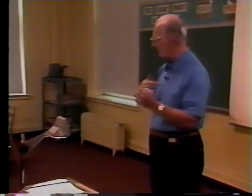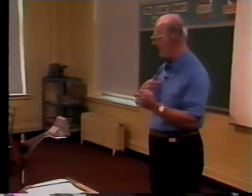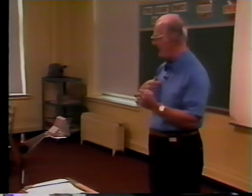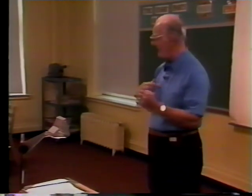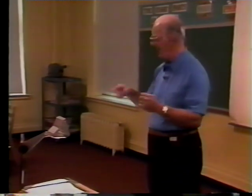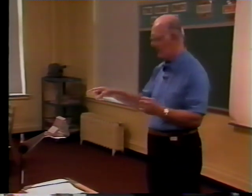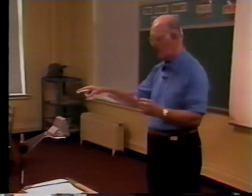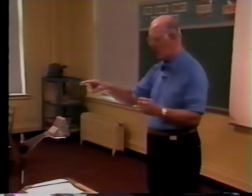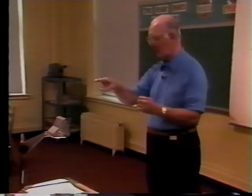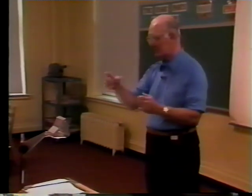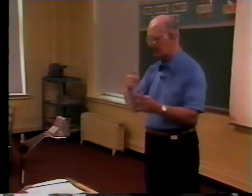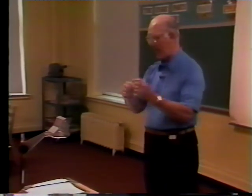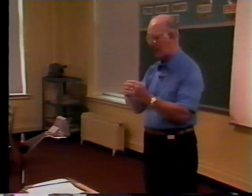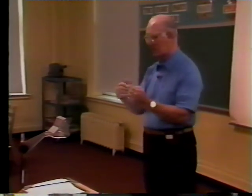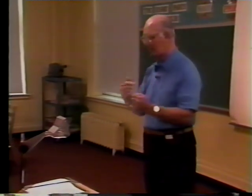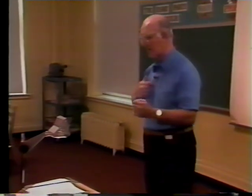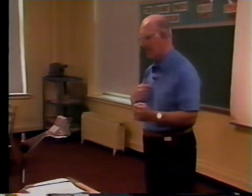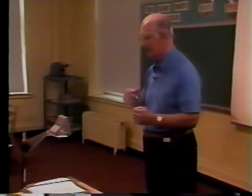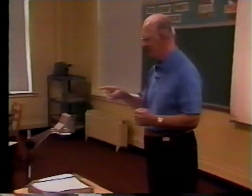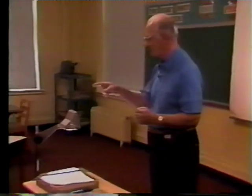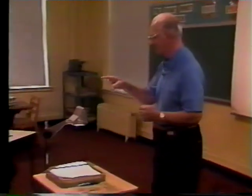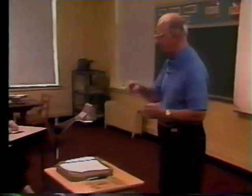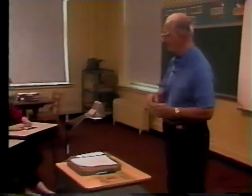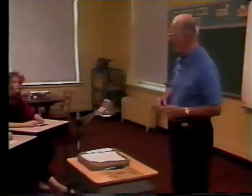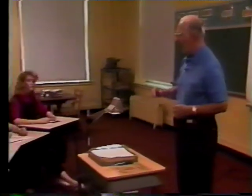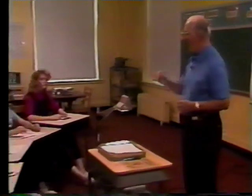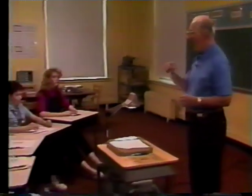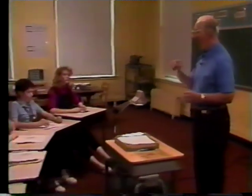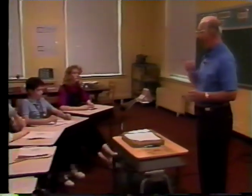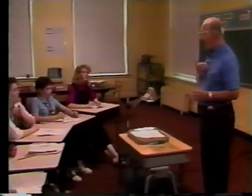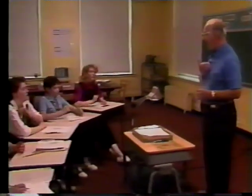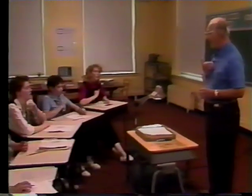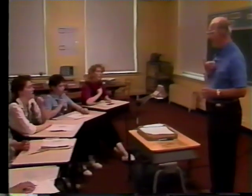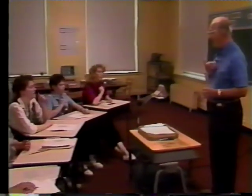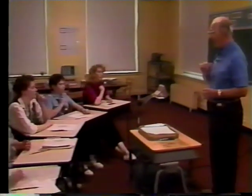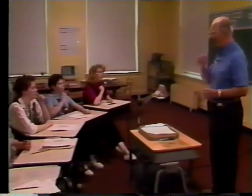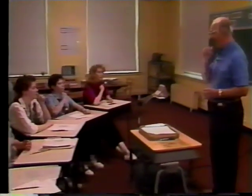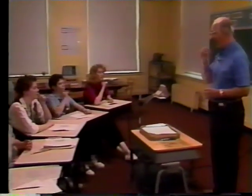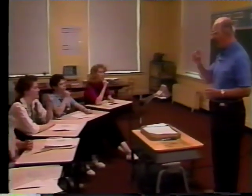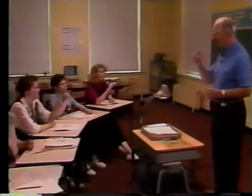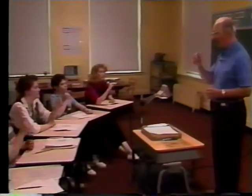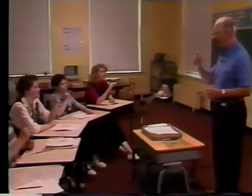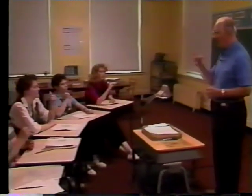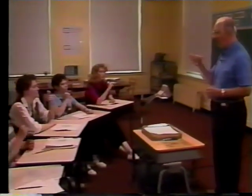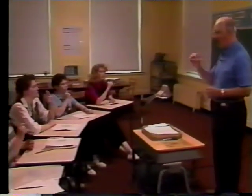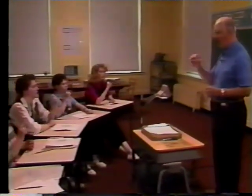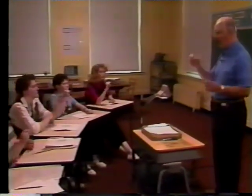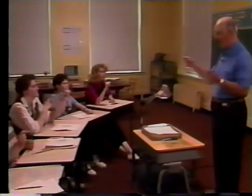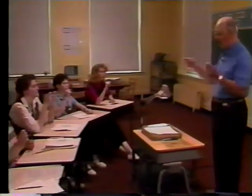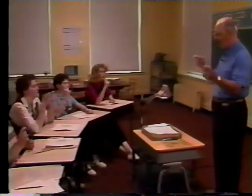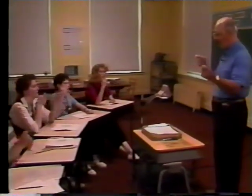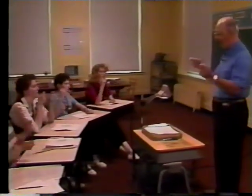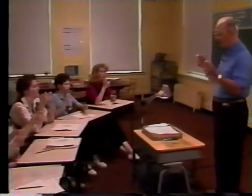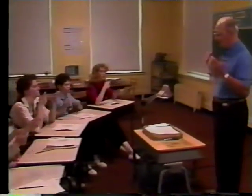me, you sign with me. I am the